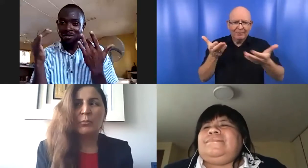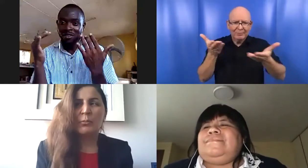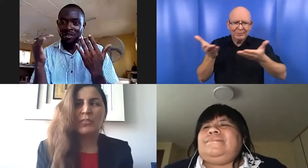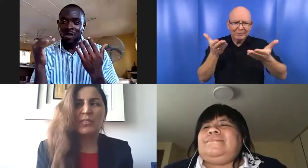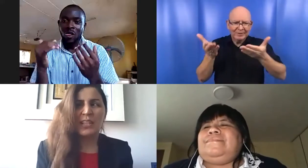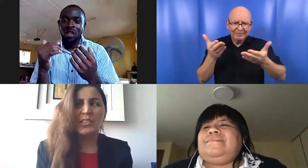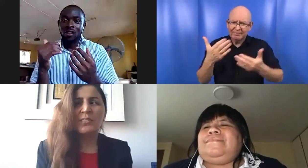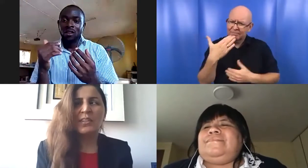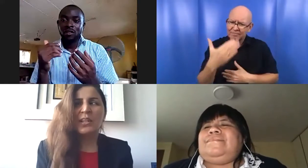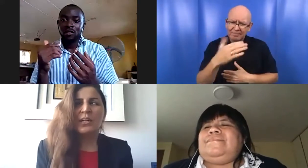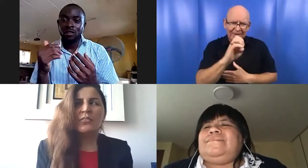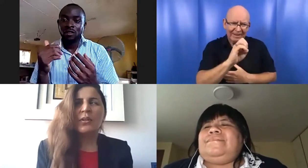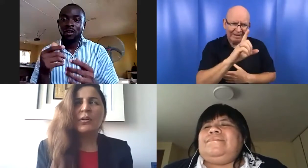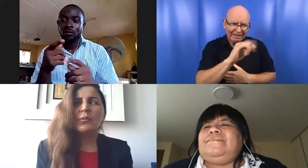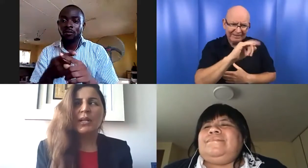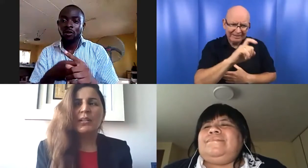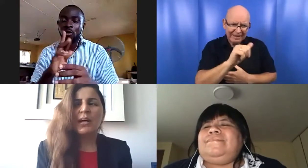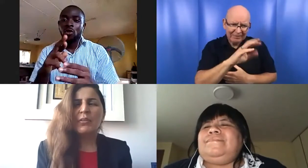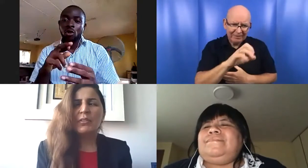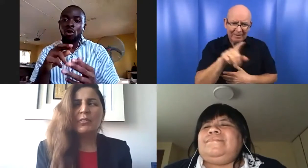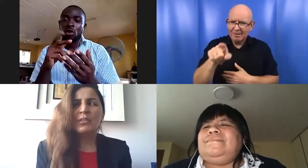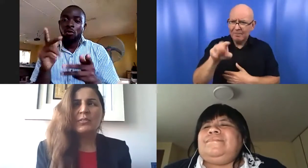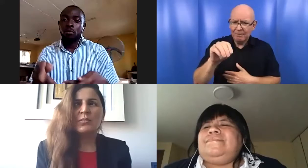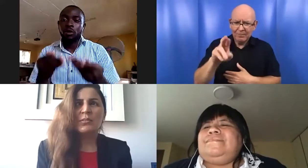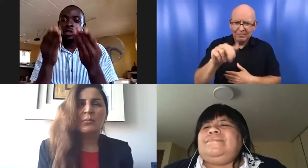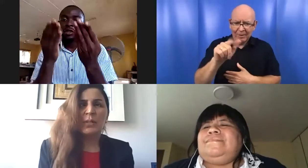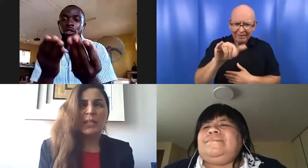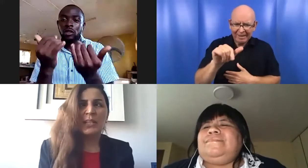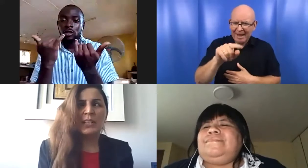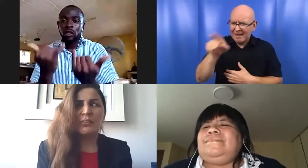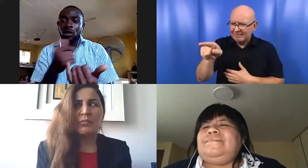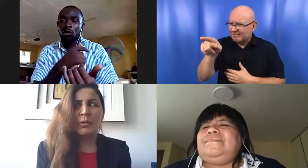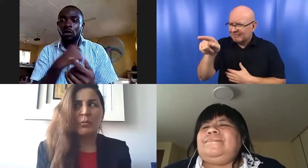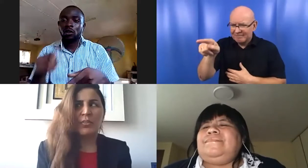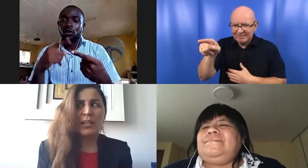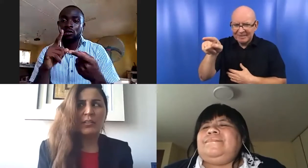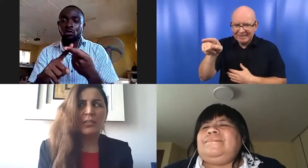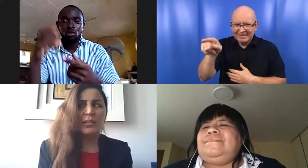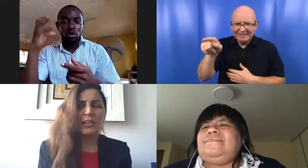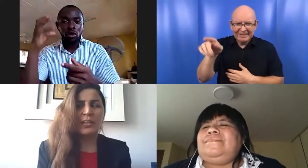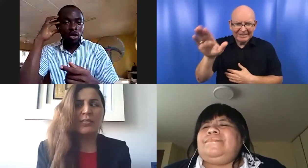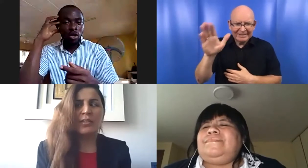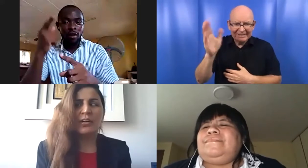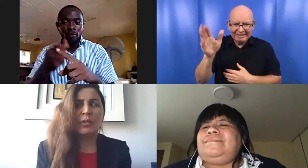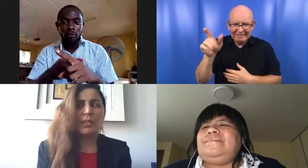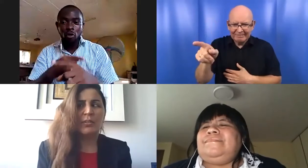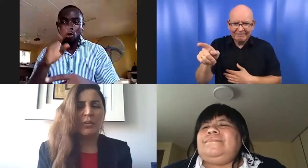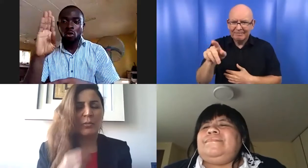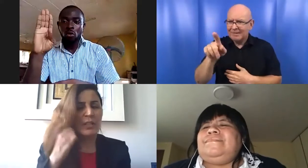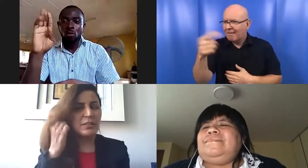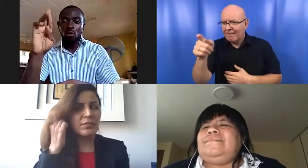For your presentations. So now we are going to hear from Rosario Galarza